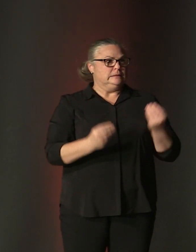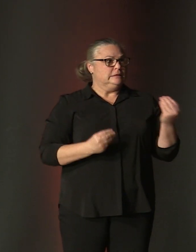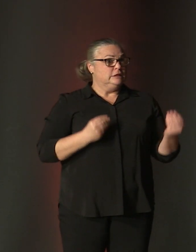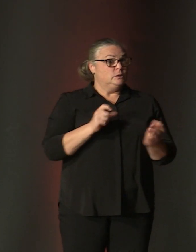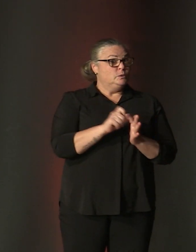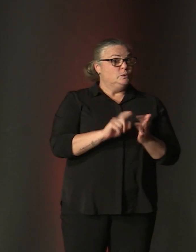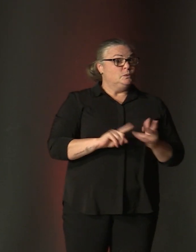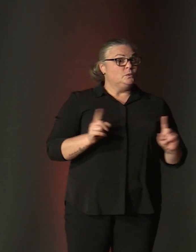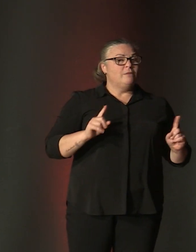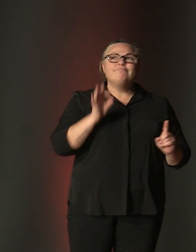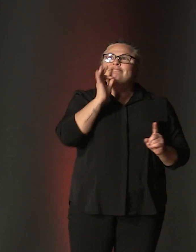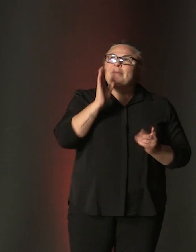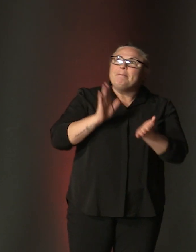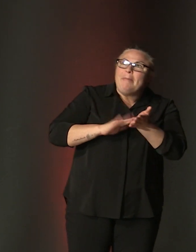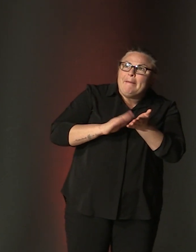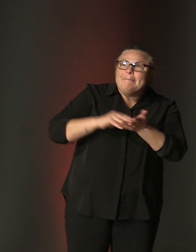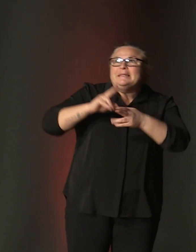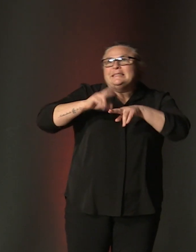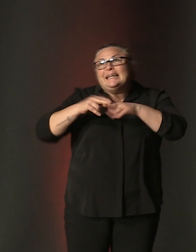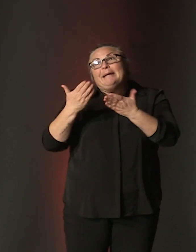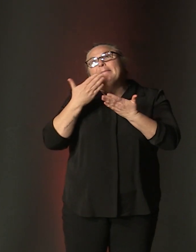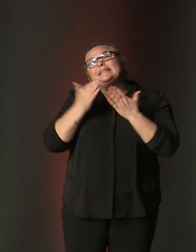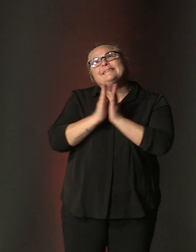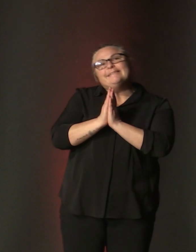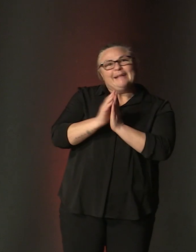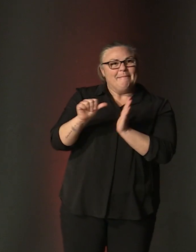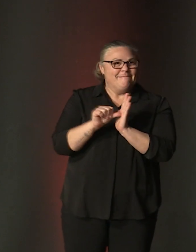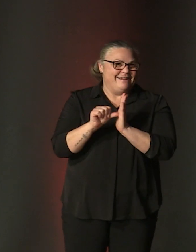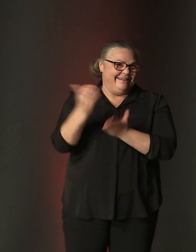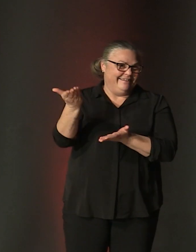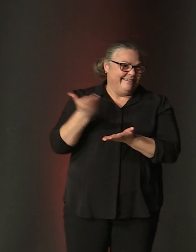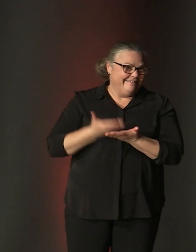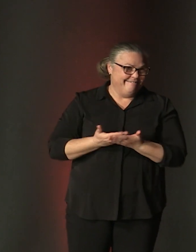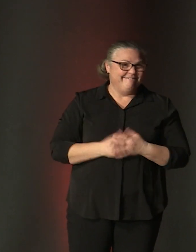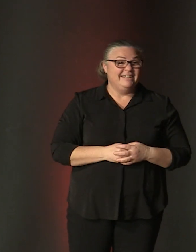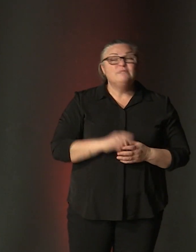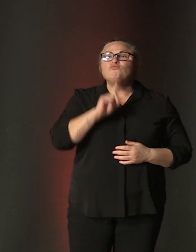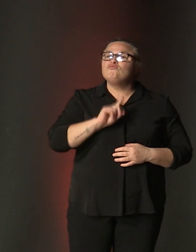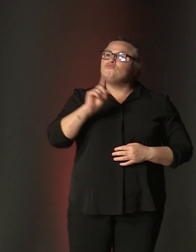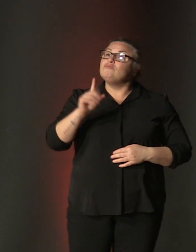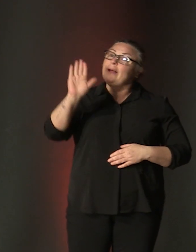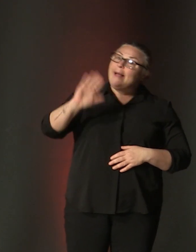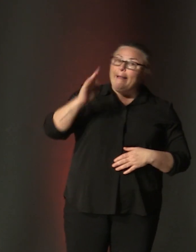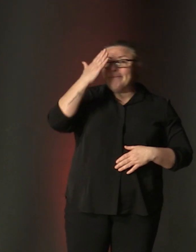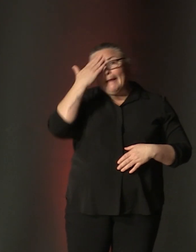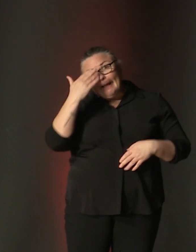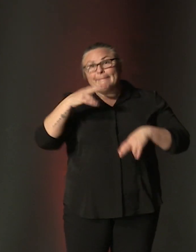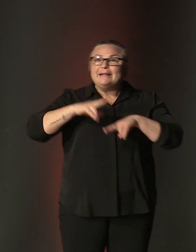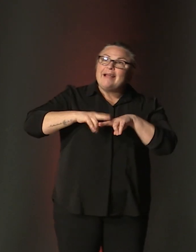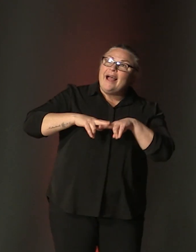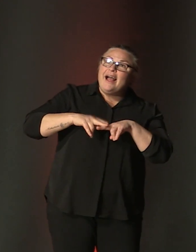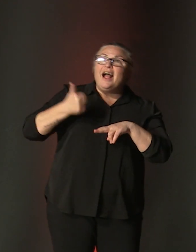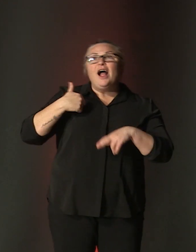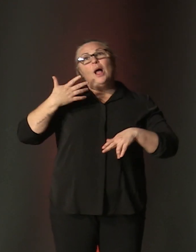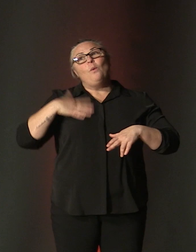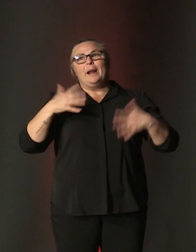do? You go ask mommy and daddy for some money. You walk up to them and you say, "Hey mom, hey dad, I